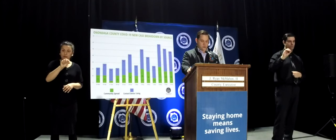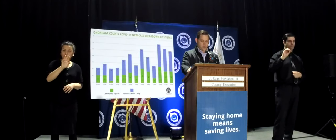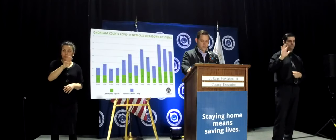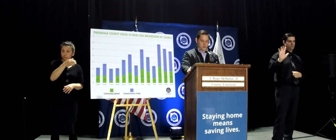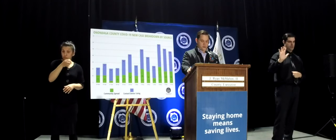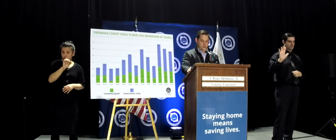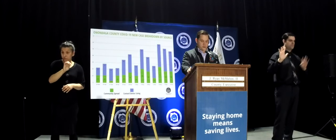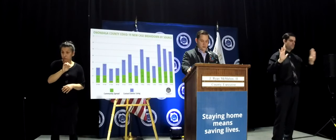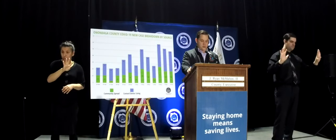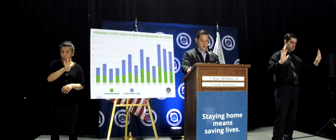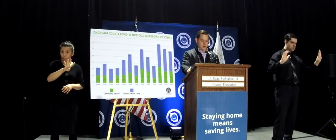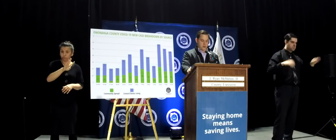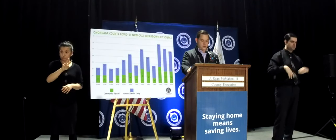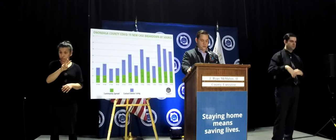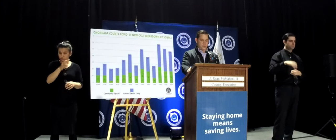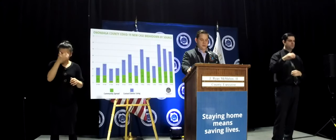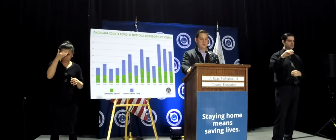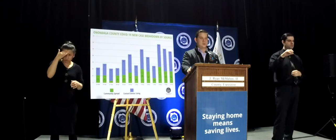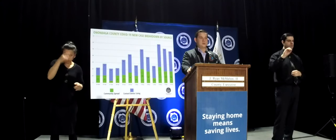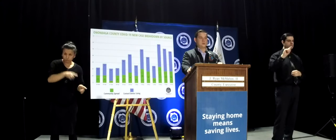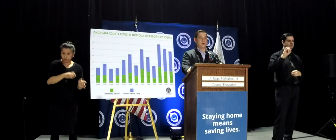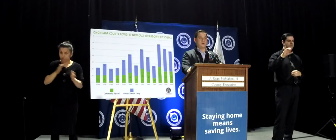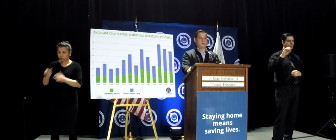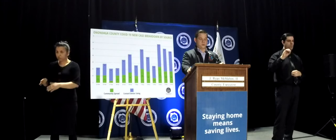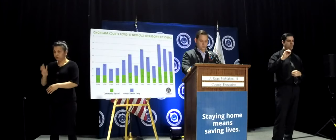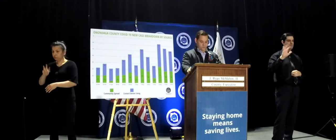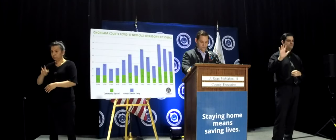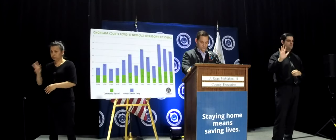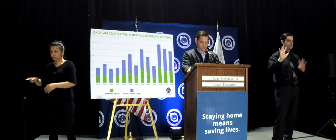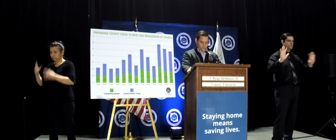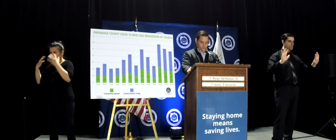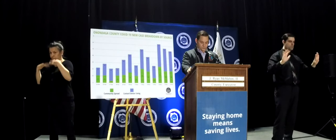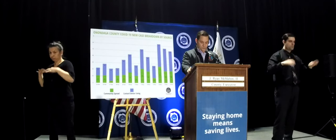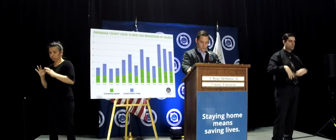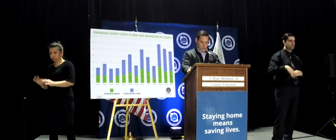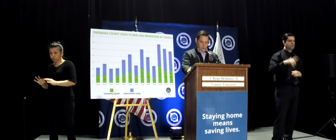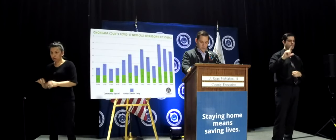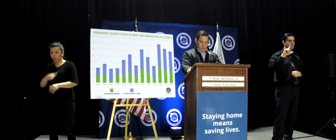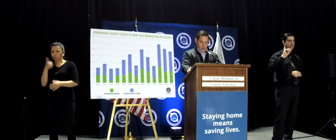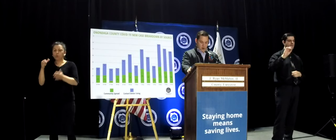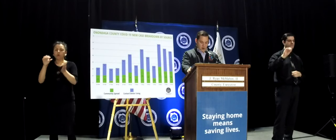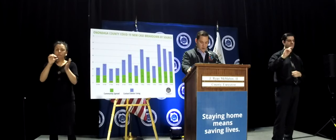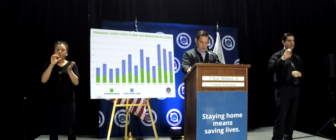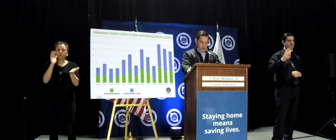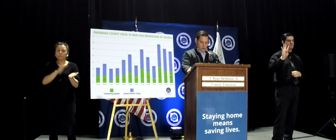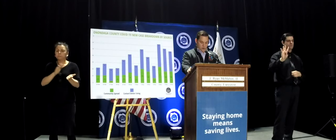cases, 2 recoveries. Tully, 2 cases, 2 recoveries.